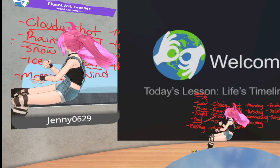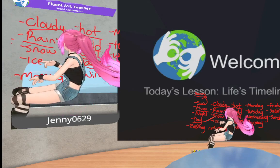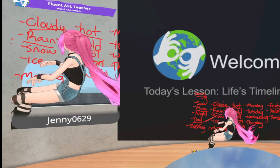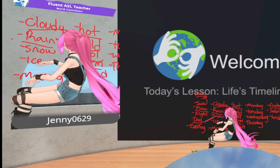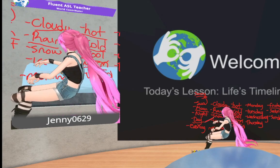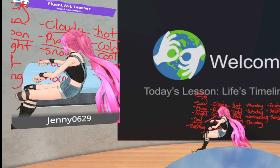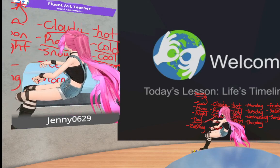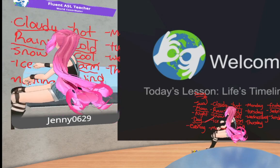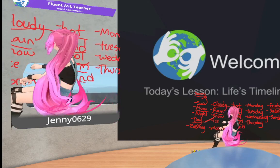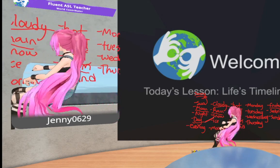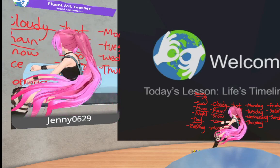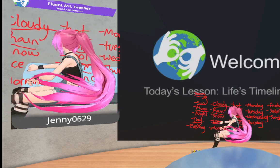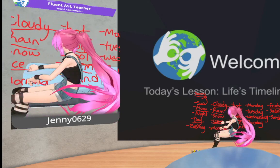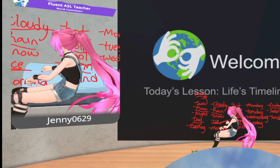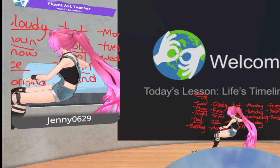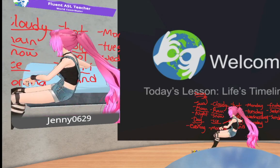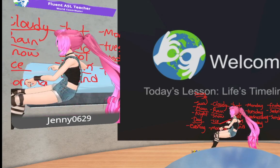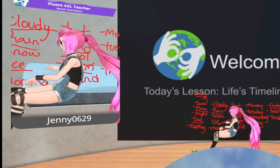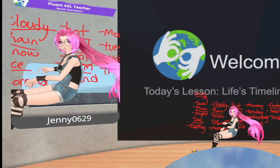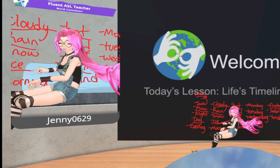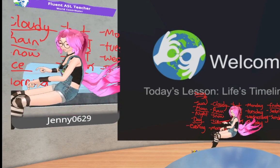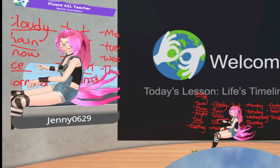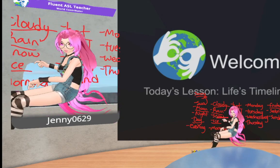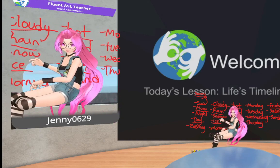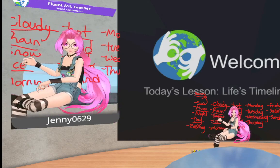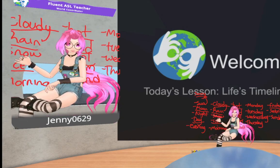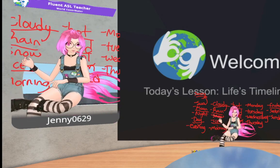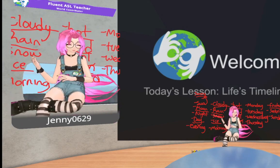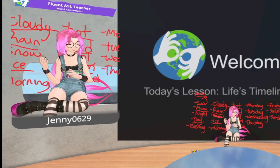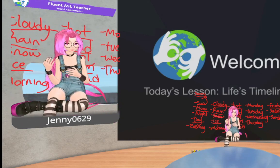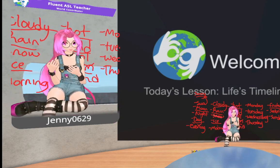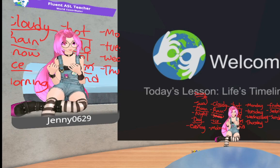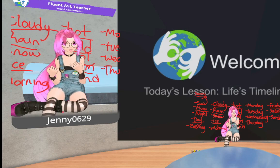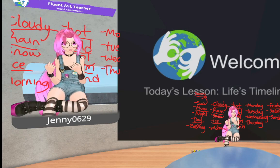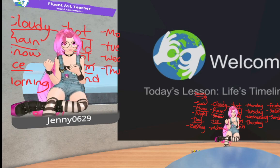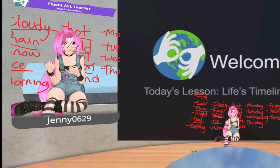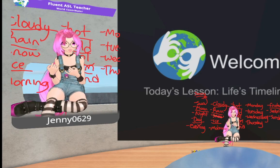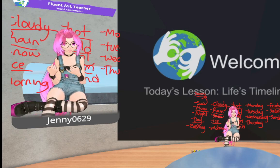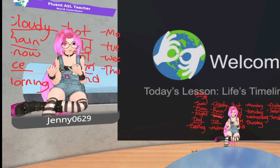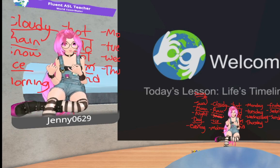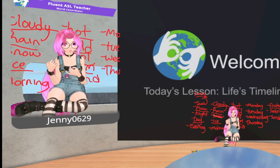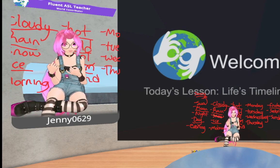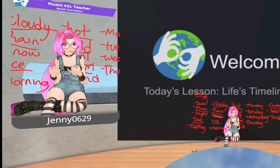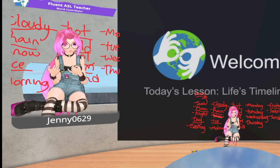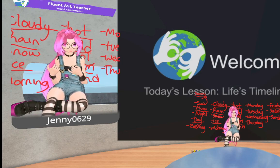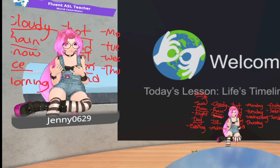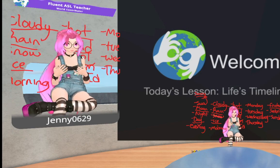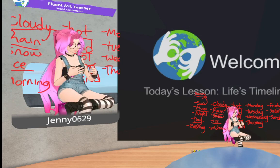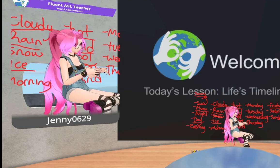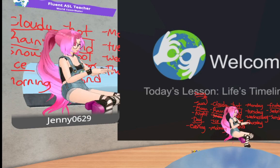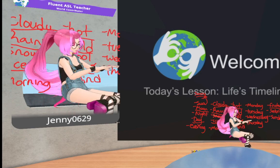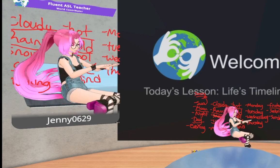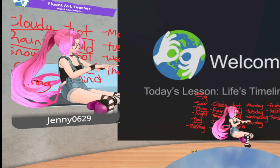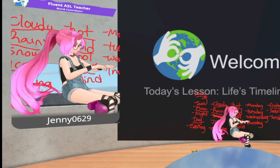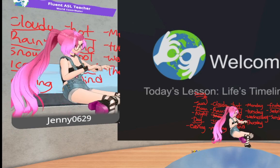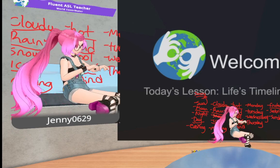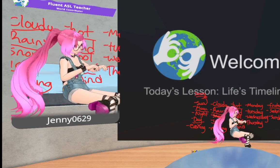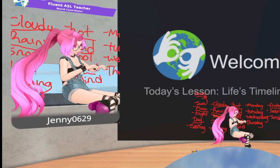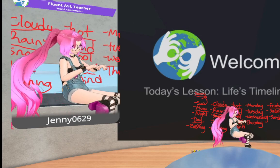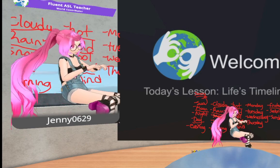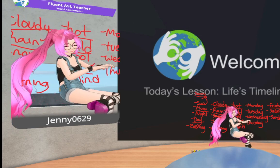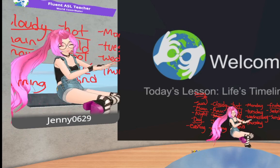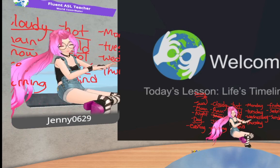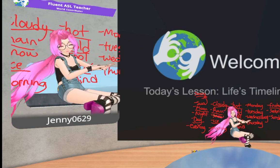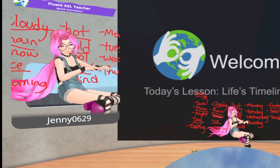day. What about ice? Don't drive. There's ice on the road. Yes,